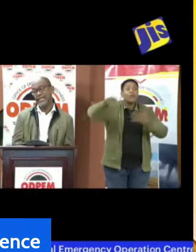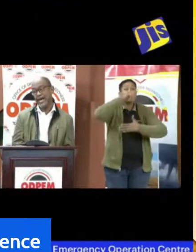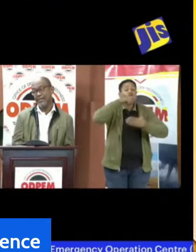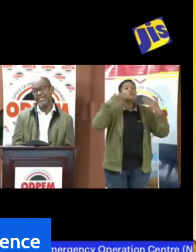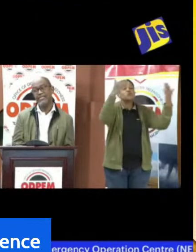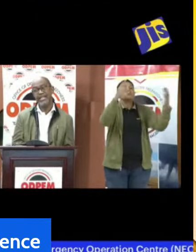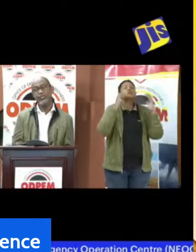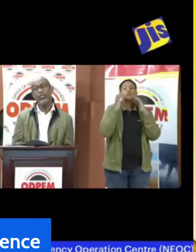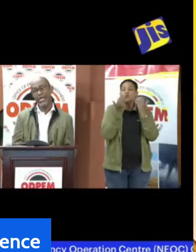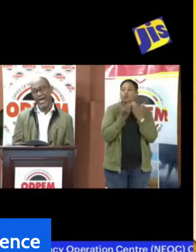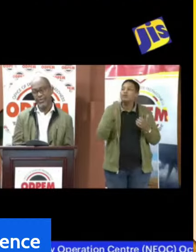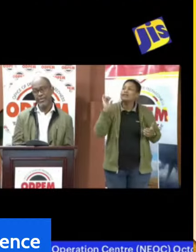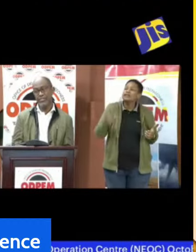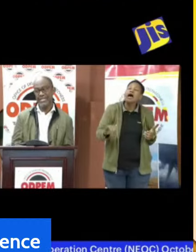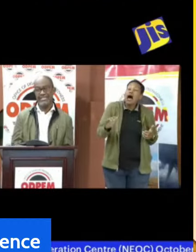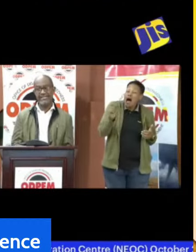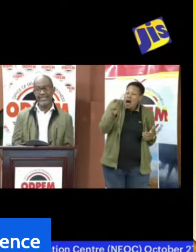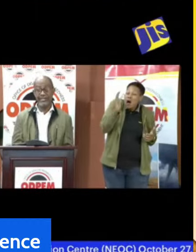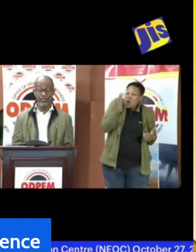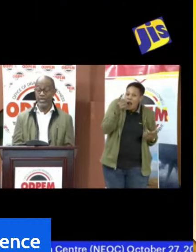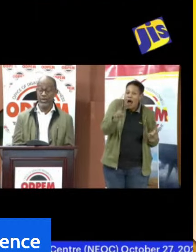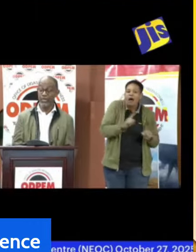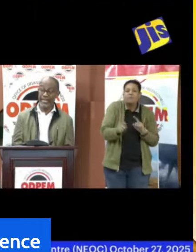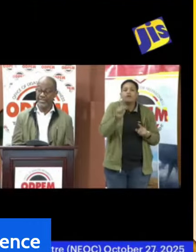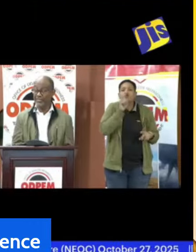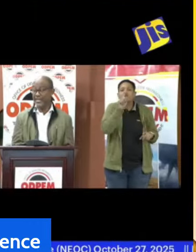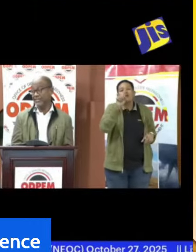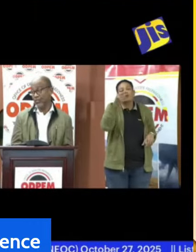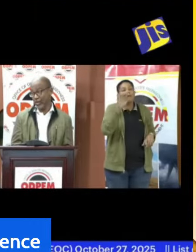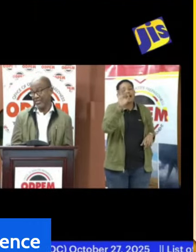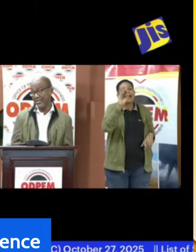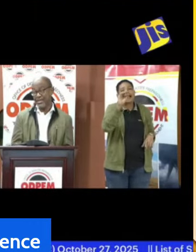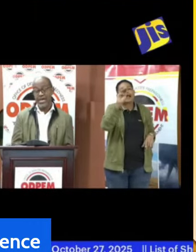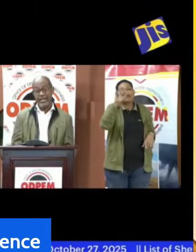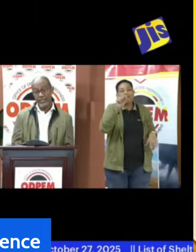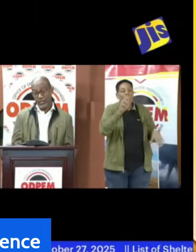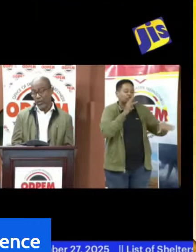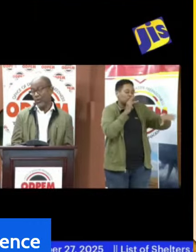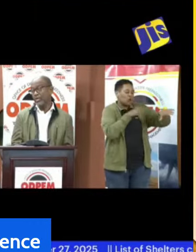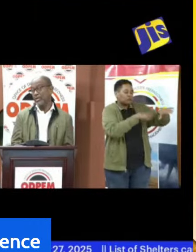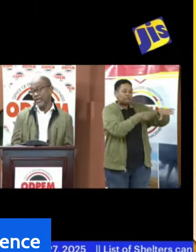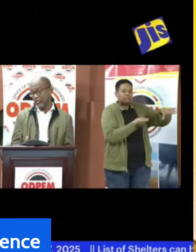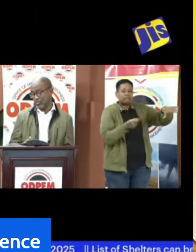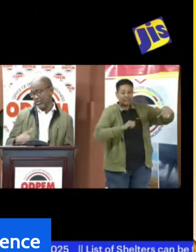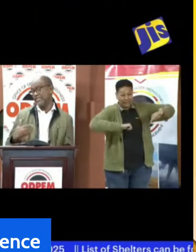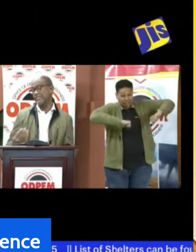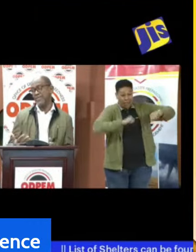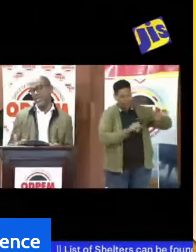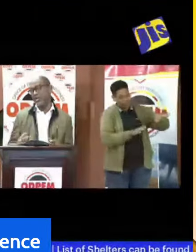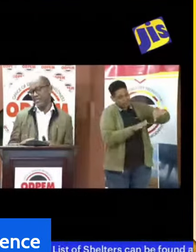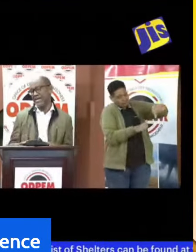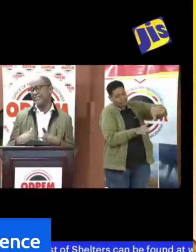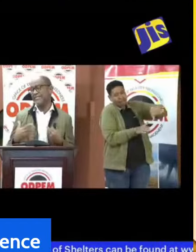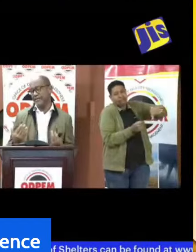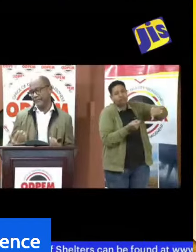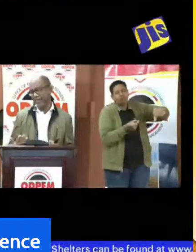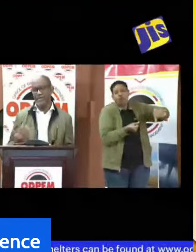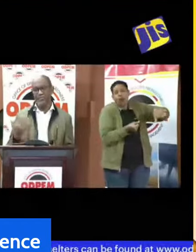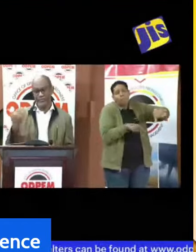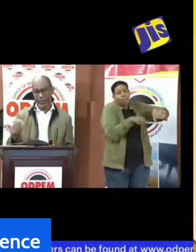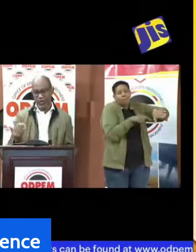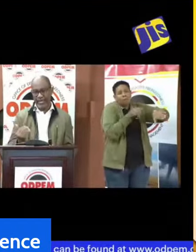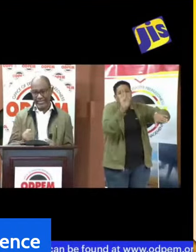Yes, that would happen, but as I said, it's really only 90 miles of water, and so the increase may not be that